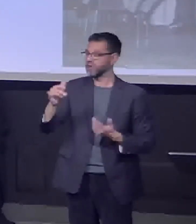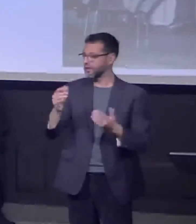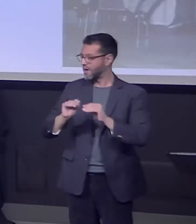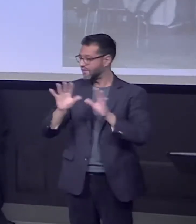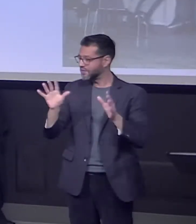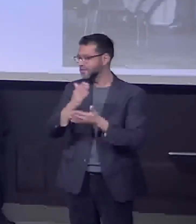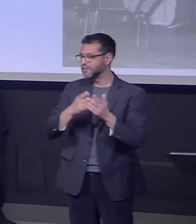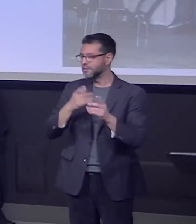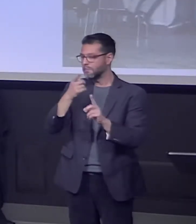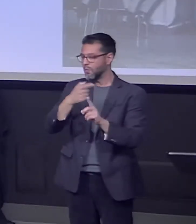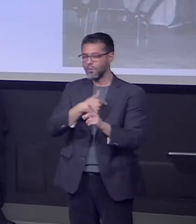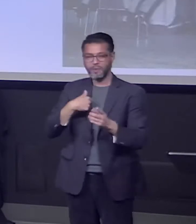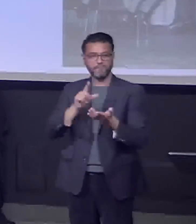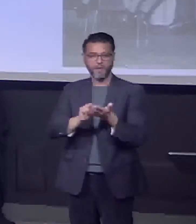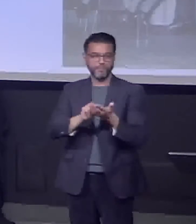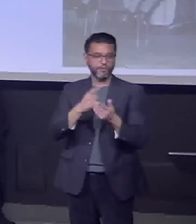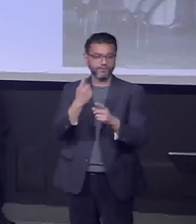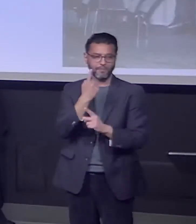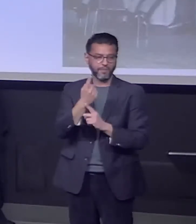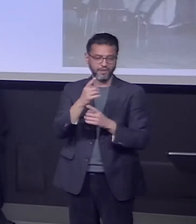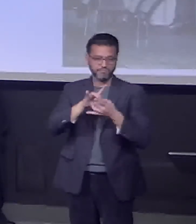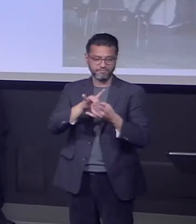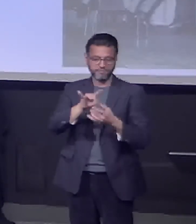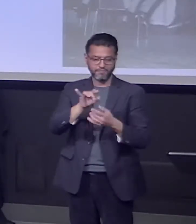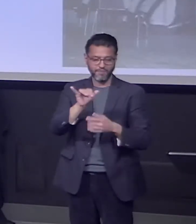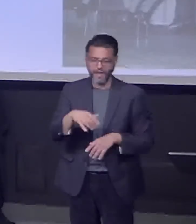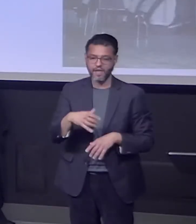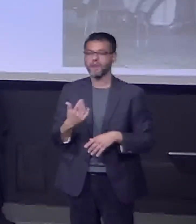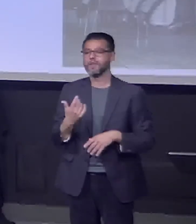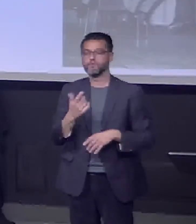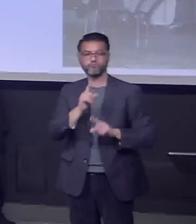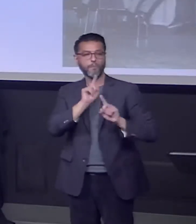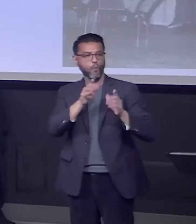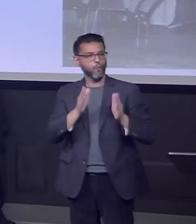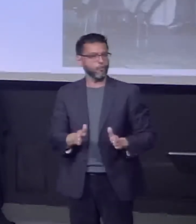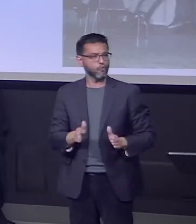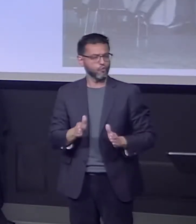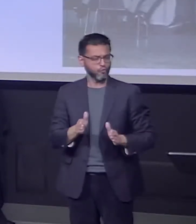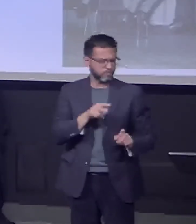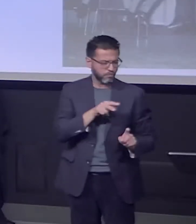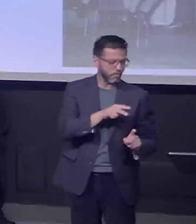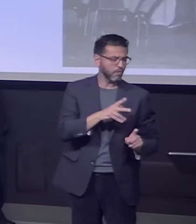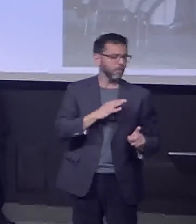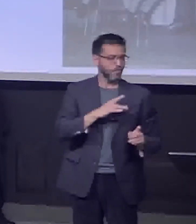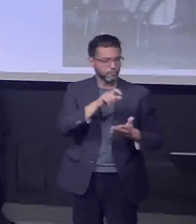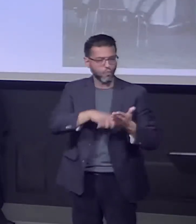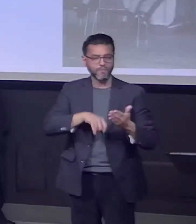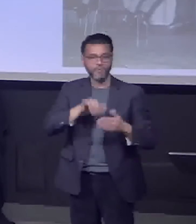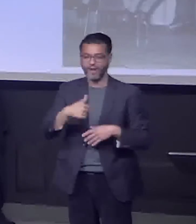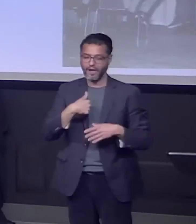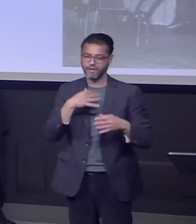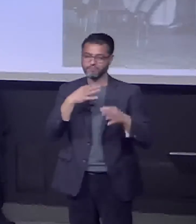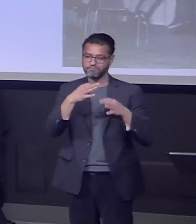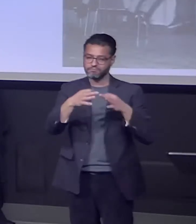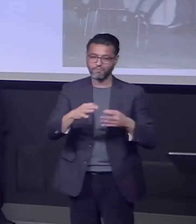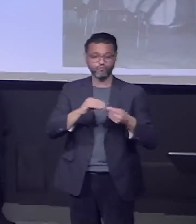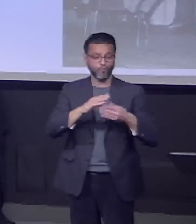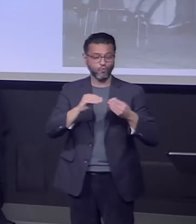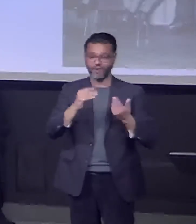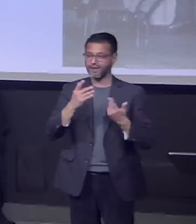we published something about this, and a reporter picked it up, and I told him the story that this started with my old Beatles